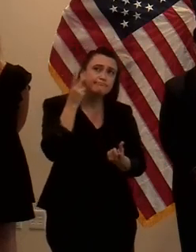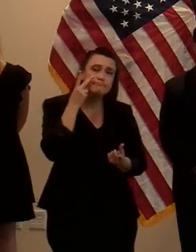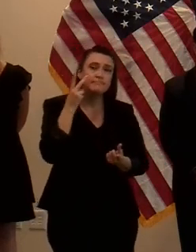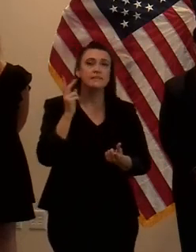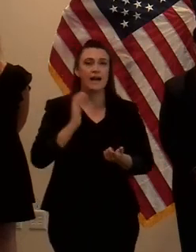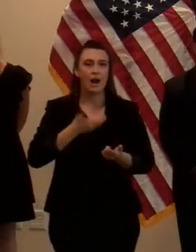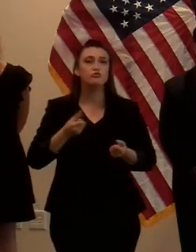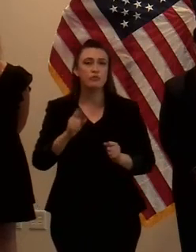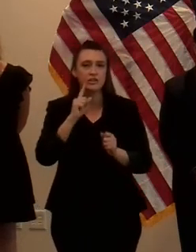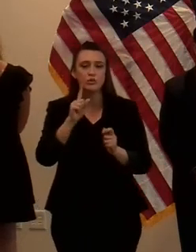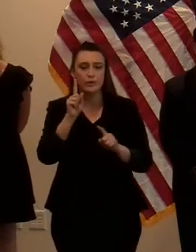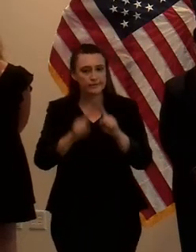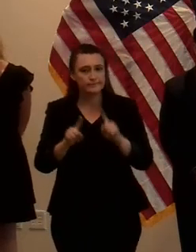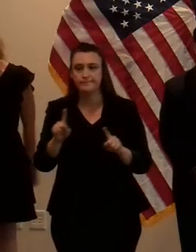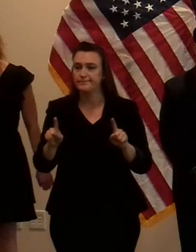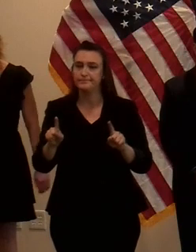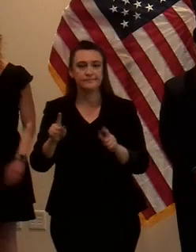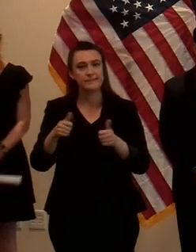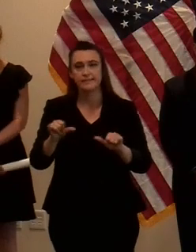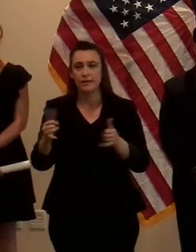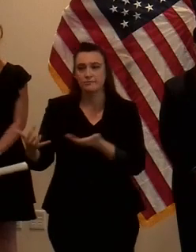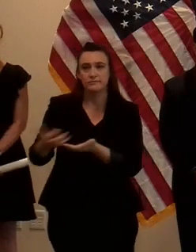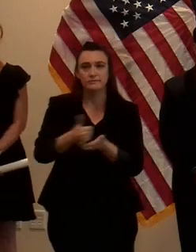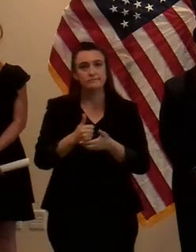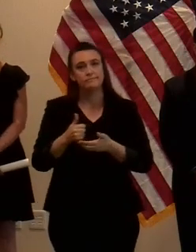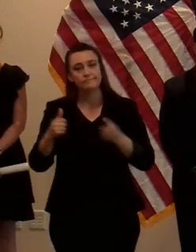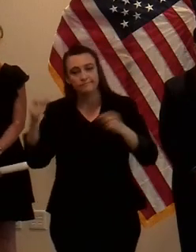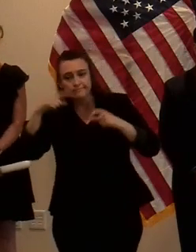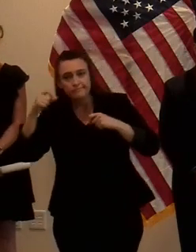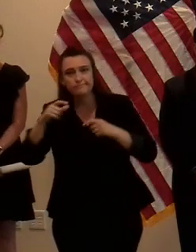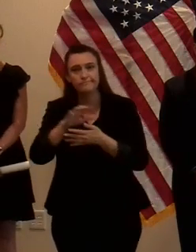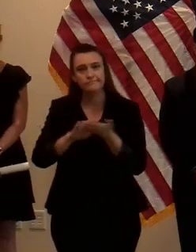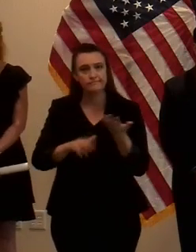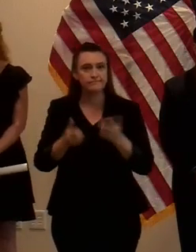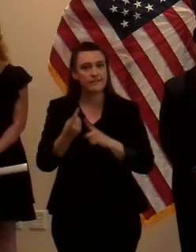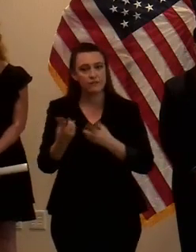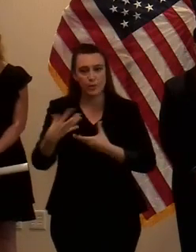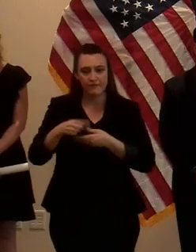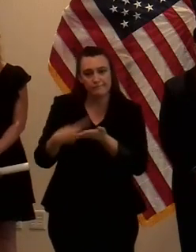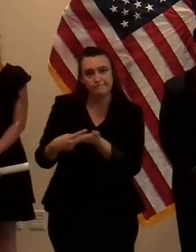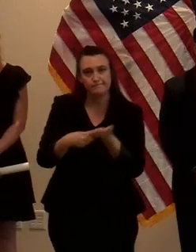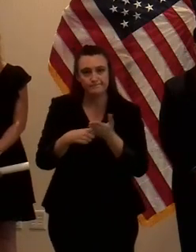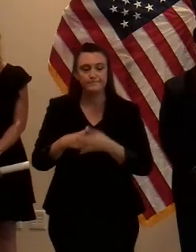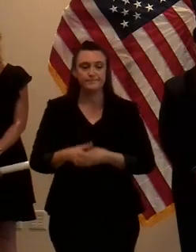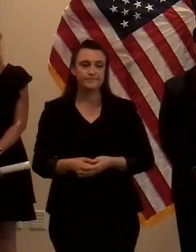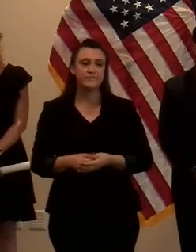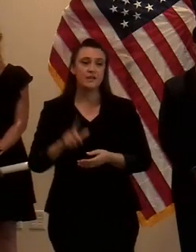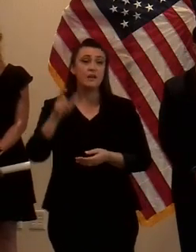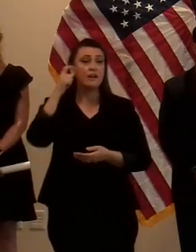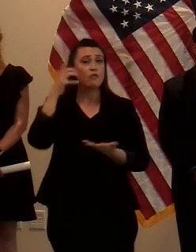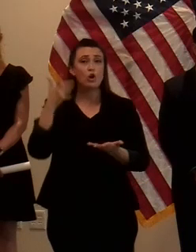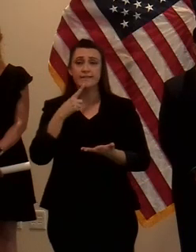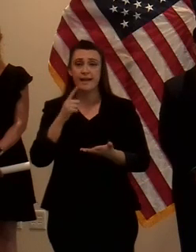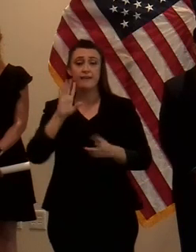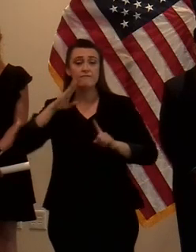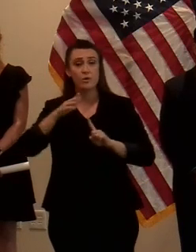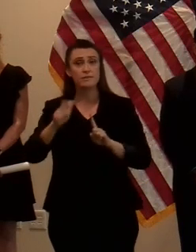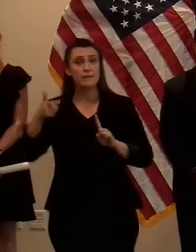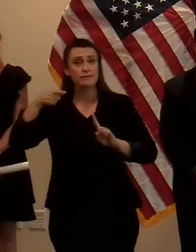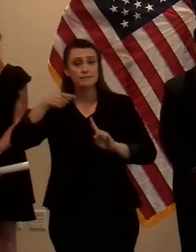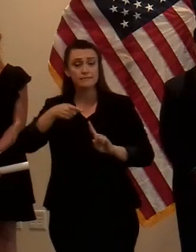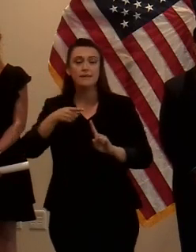continue to be multifaceted and collaborative. As Governor Ducey has stated, public health will be at the forefront of